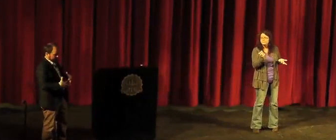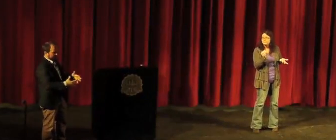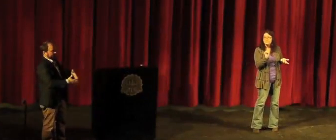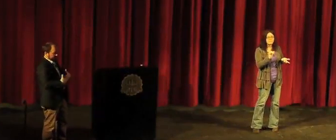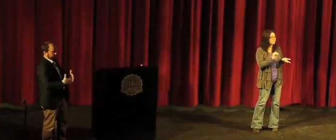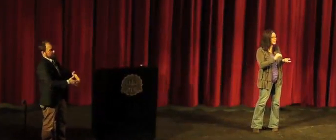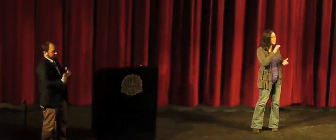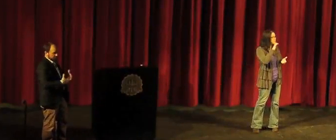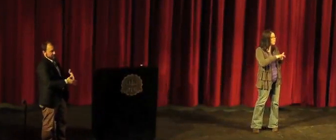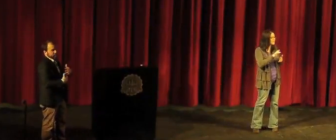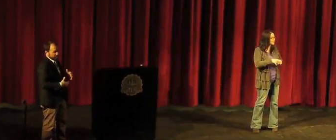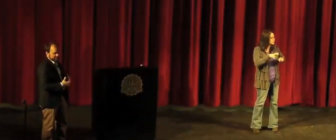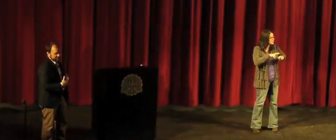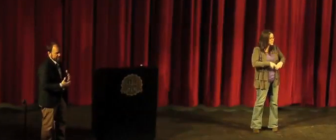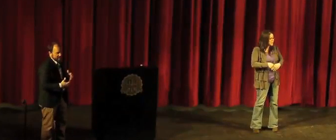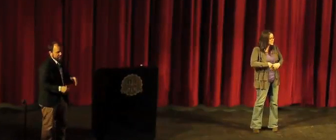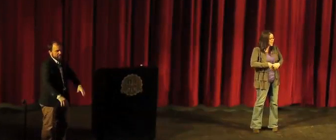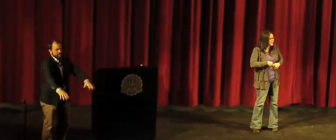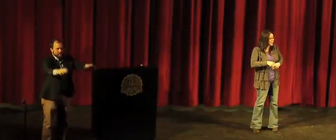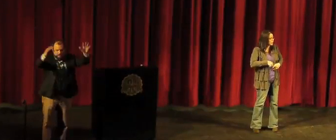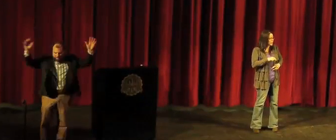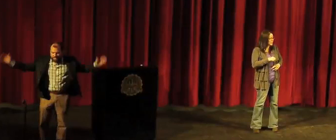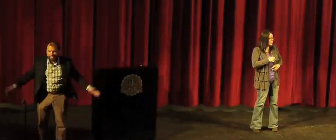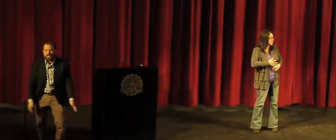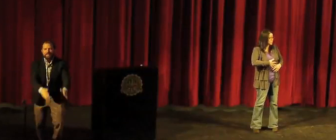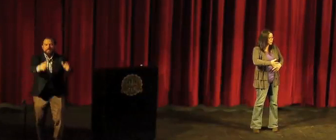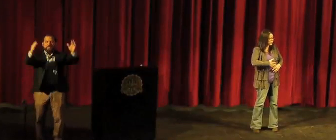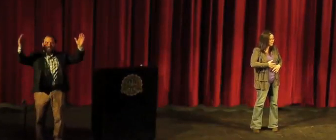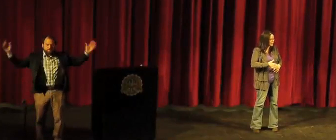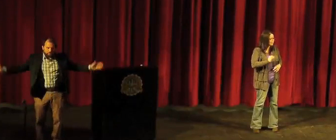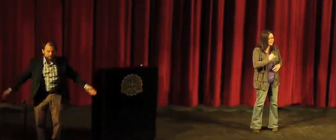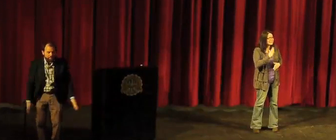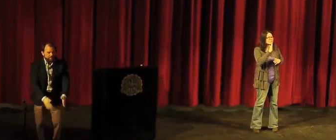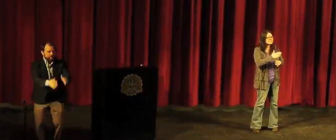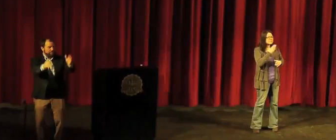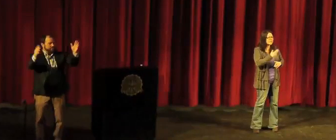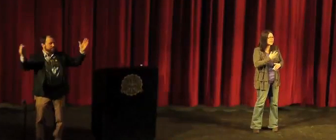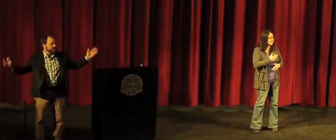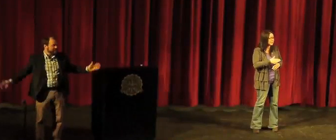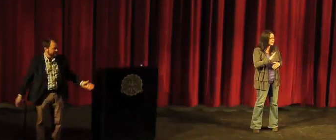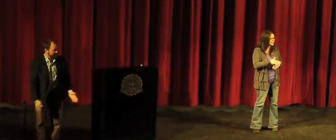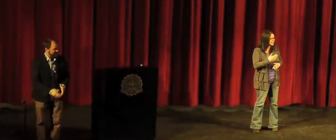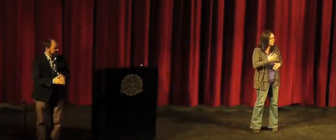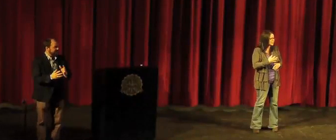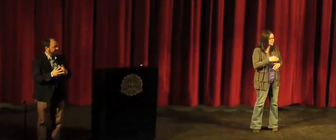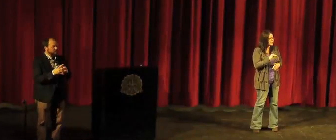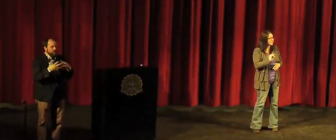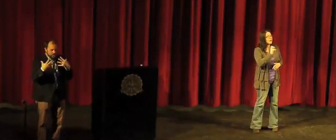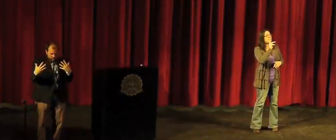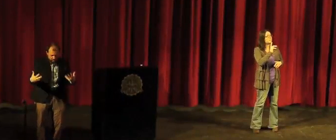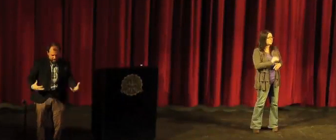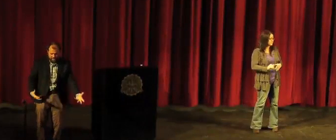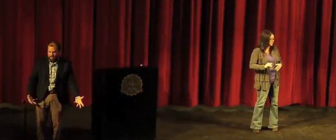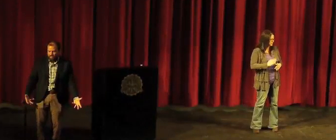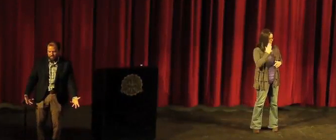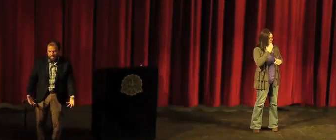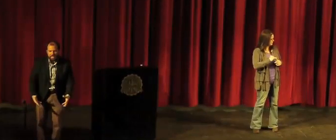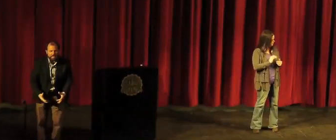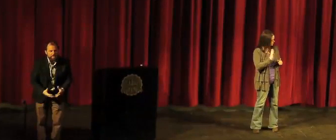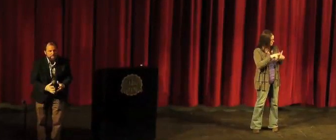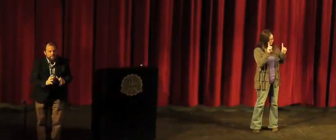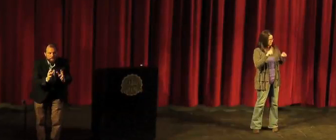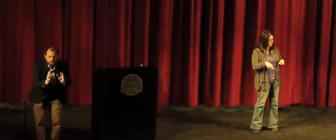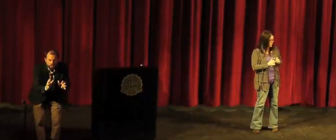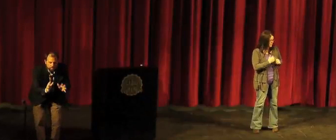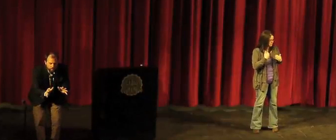Elizabeth has to sit on his belly while he's working his diaphragm, and he's like singing, "Up and Dill, the Jack and Jill," right? All these crazy things with his